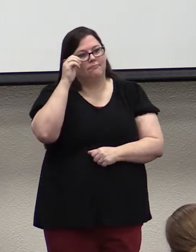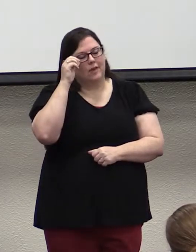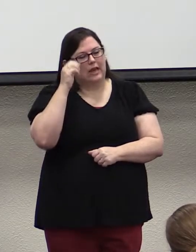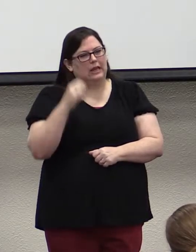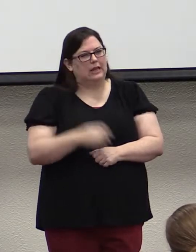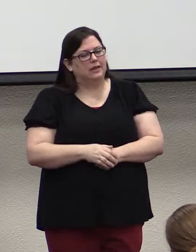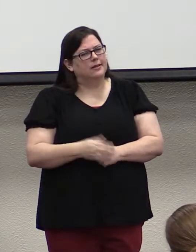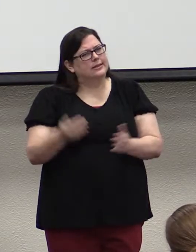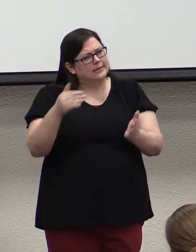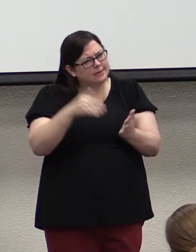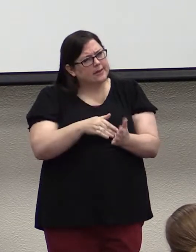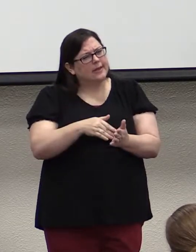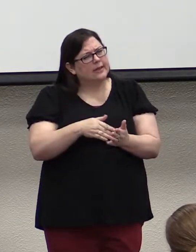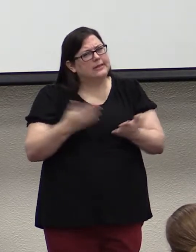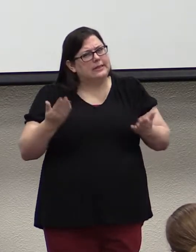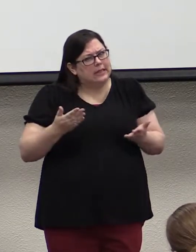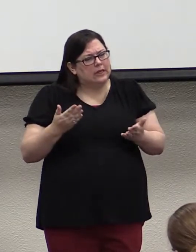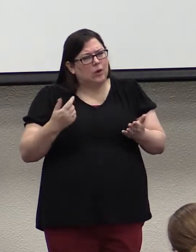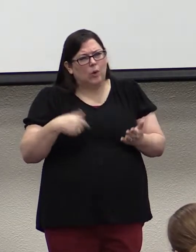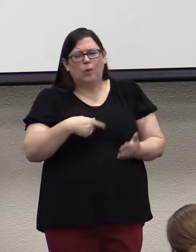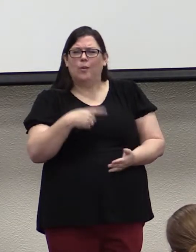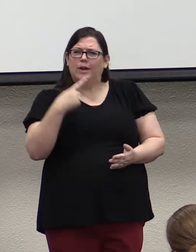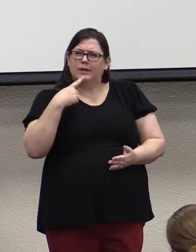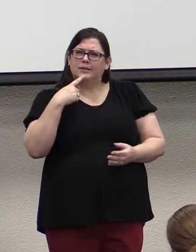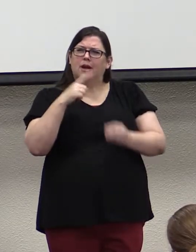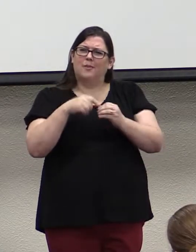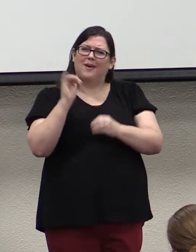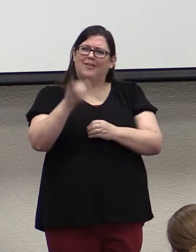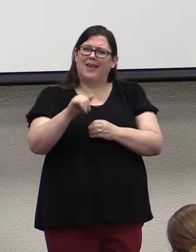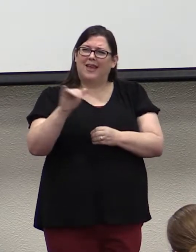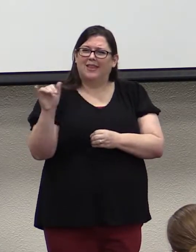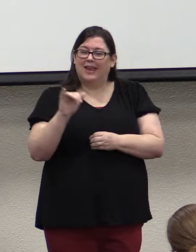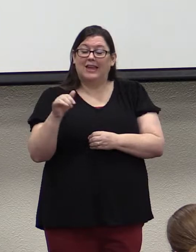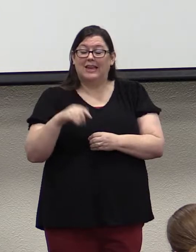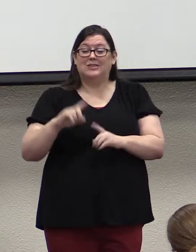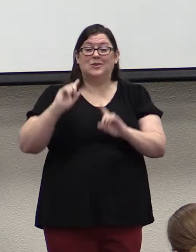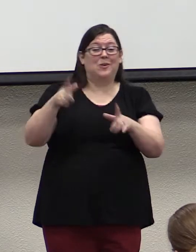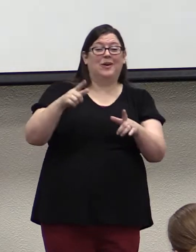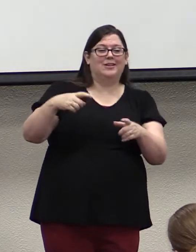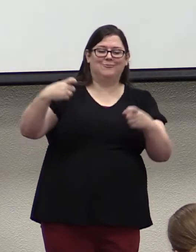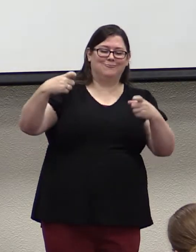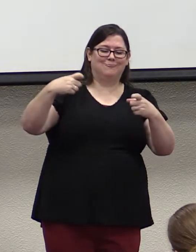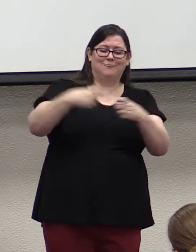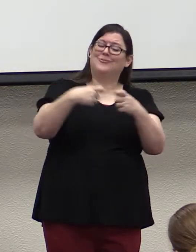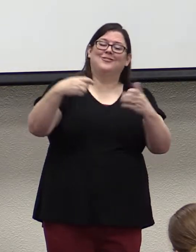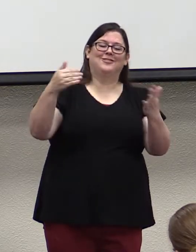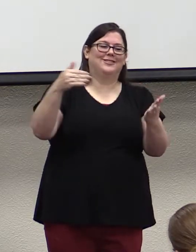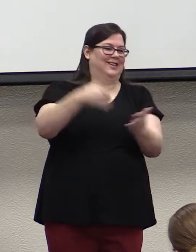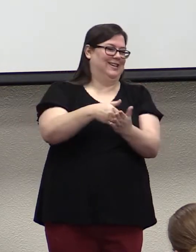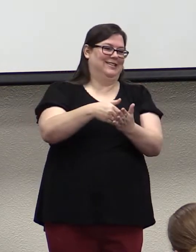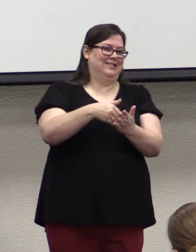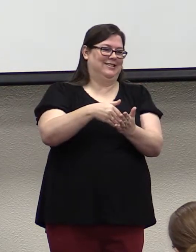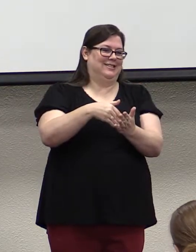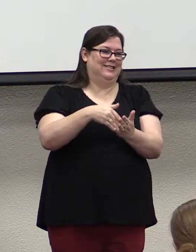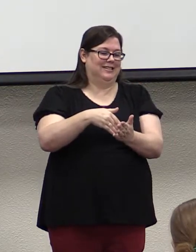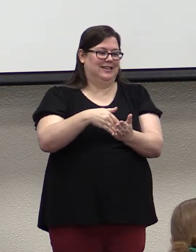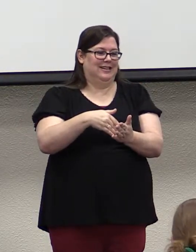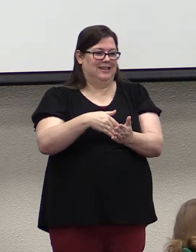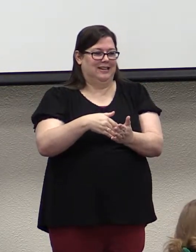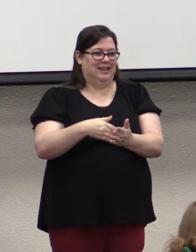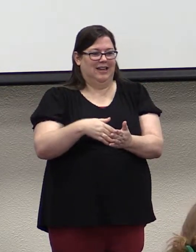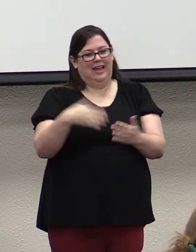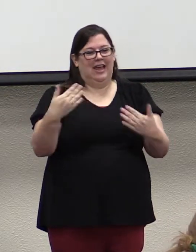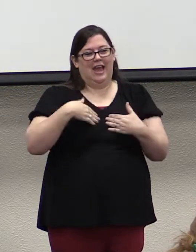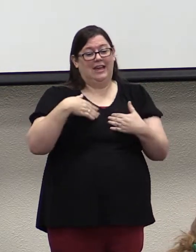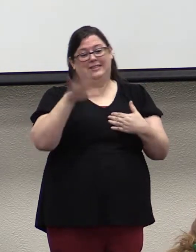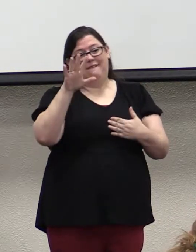See, and again, here we talk about that as if he's going off to charge his batteries, recharge his batteries. He's on 5%